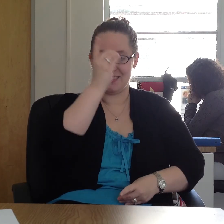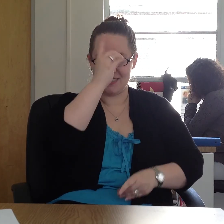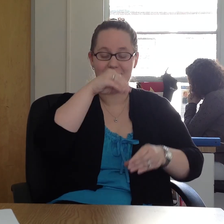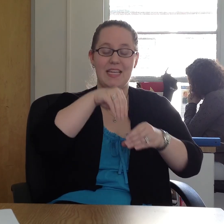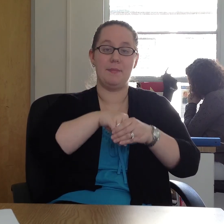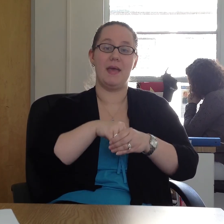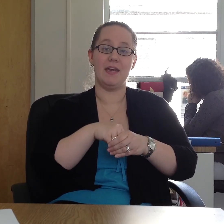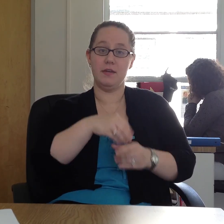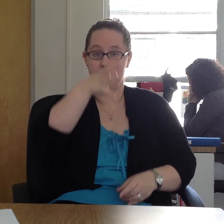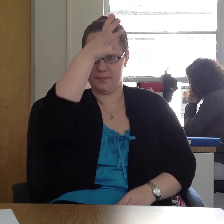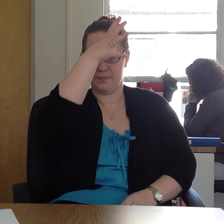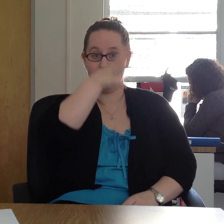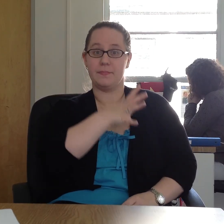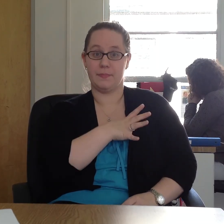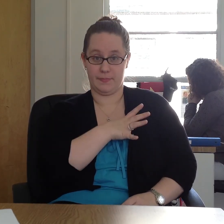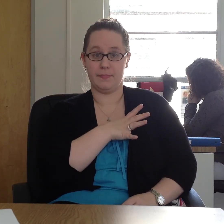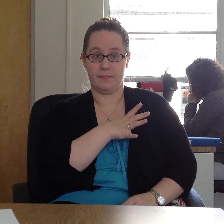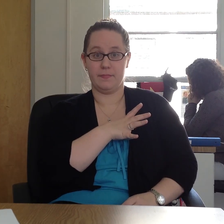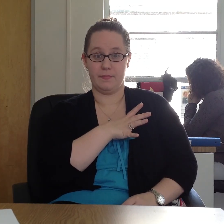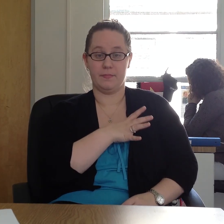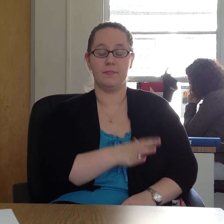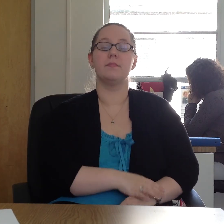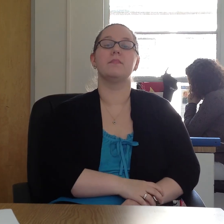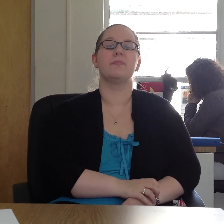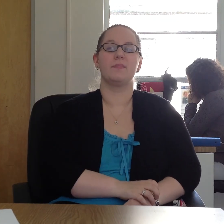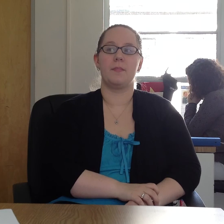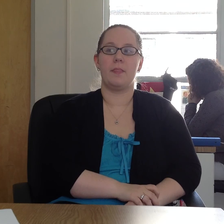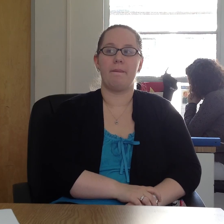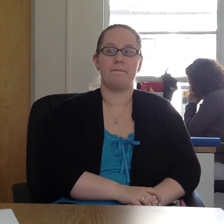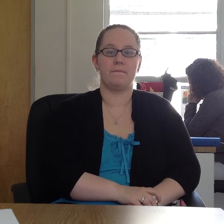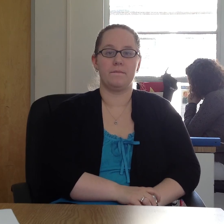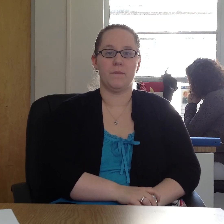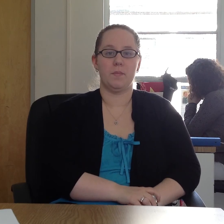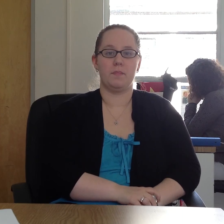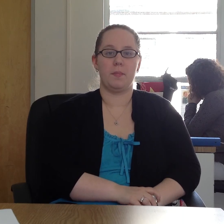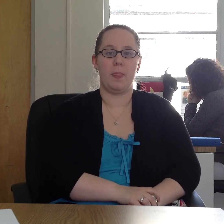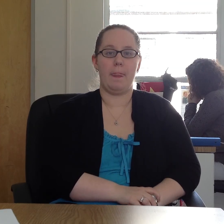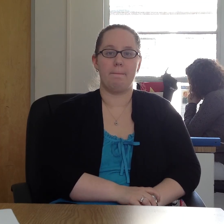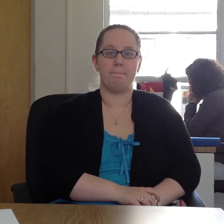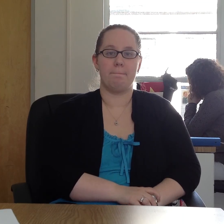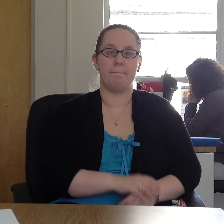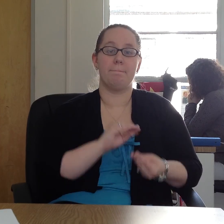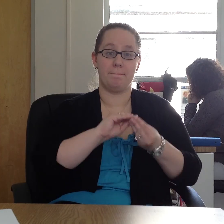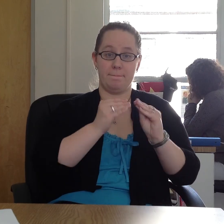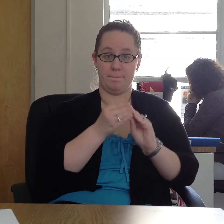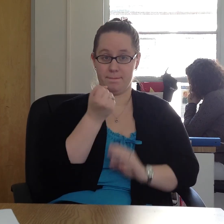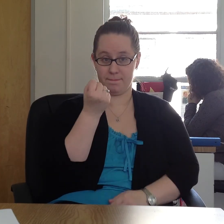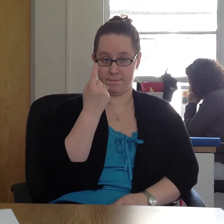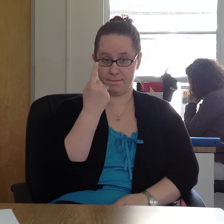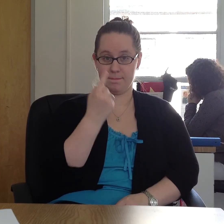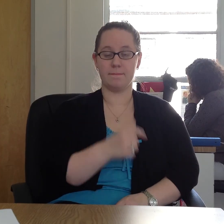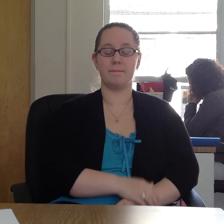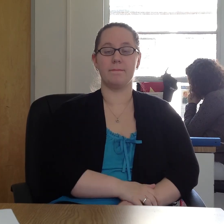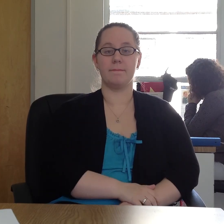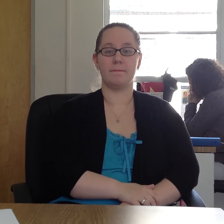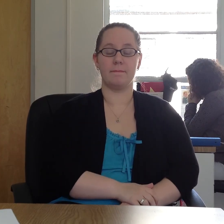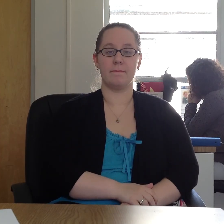Diseases in men. Mm-hmm. Yeah, it's in man. 11. Which of the